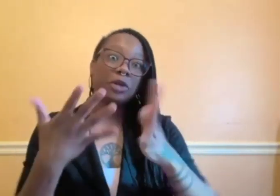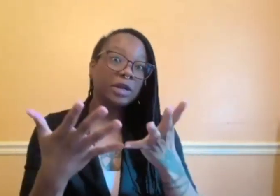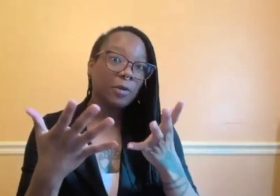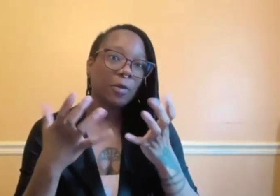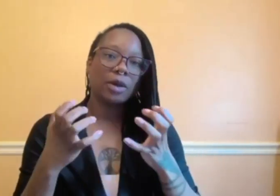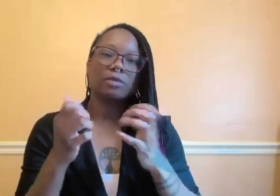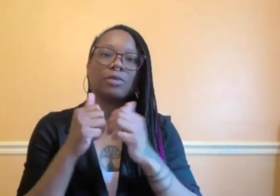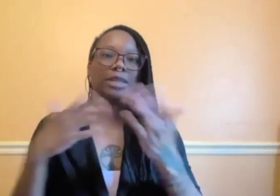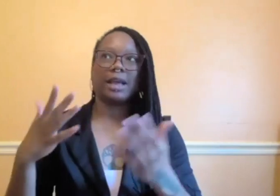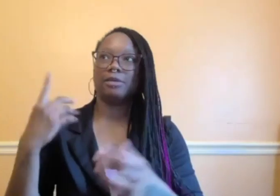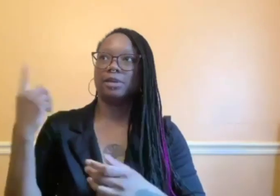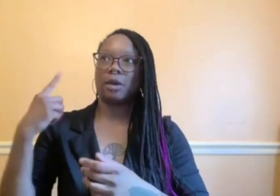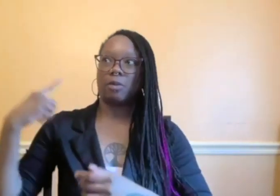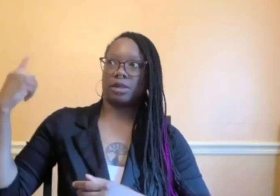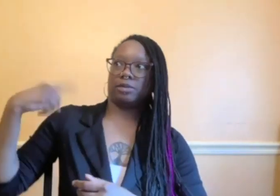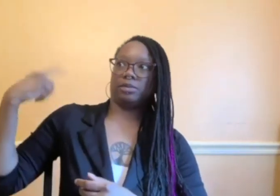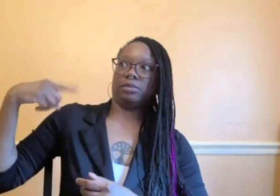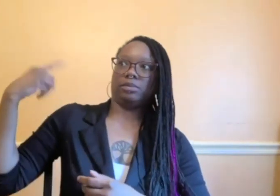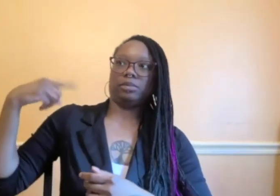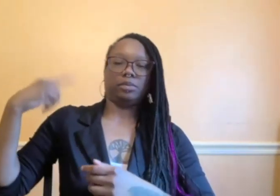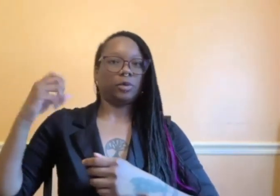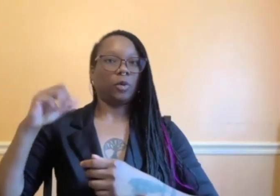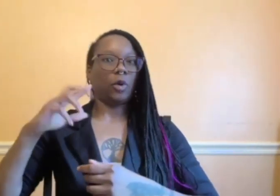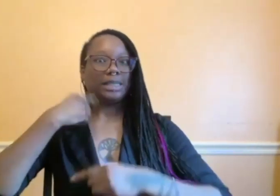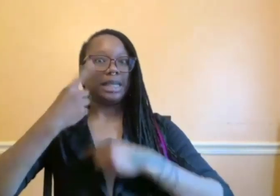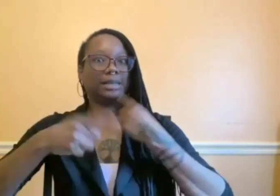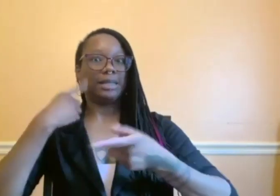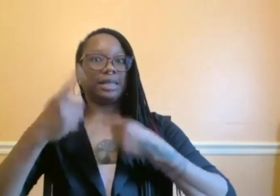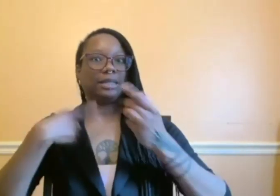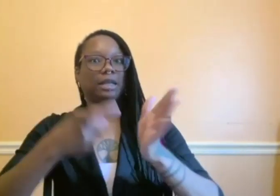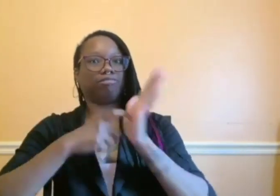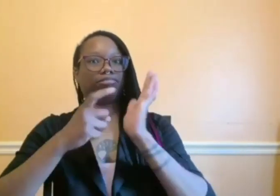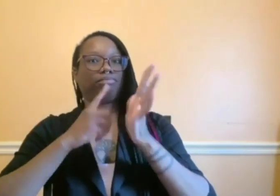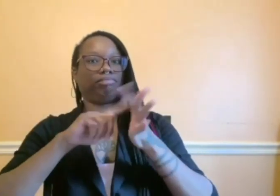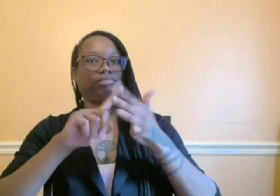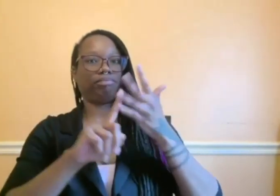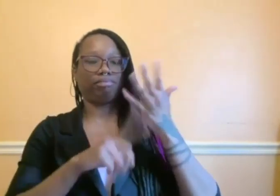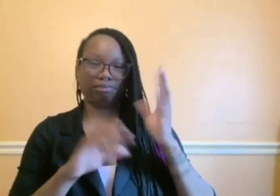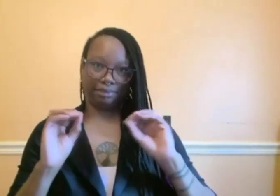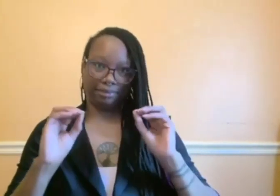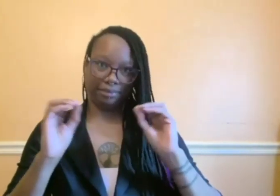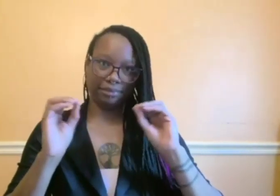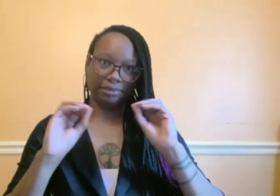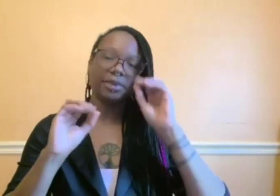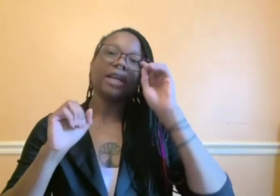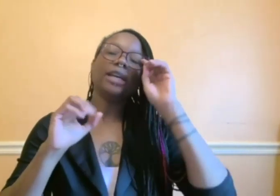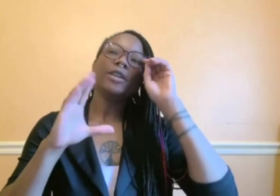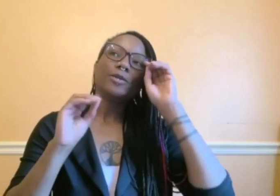me, bring in members of community that I want to incorporate in my process. I don't